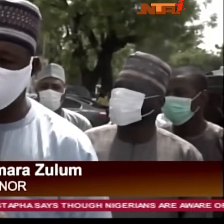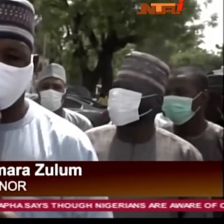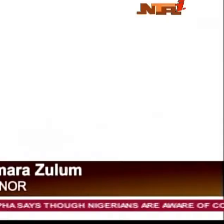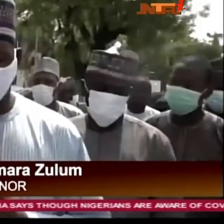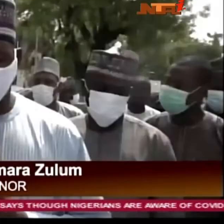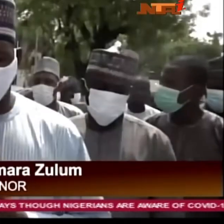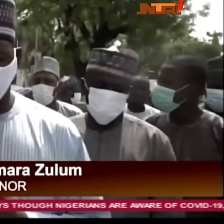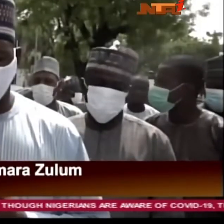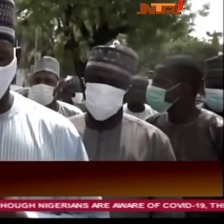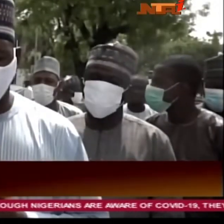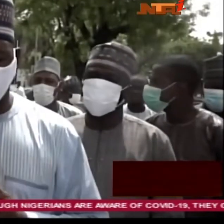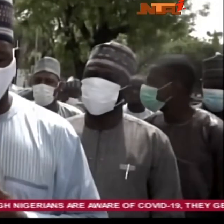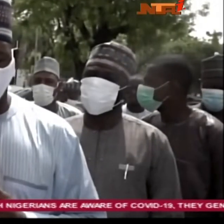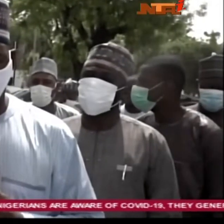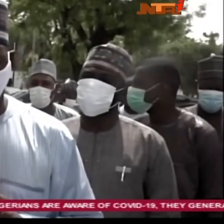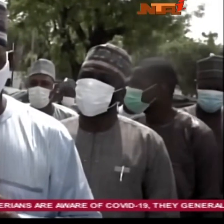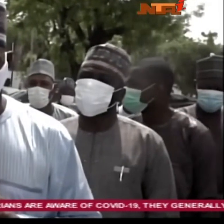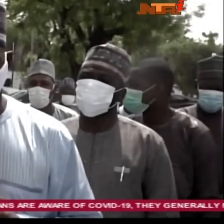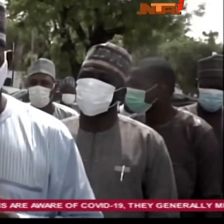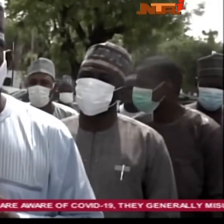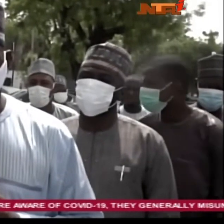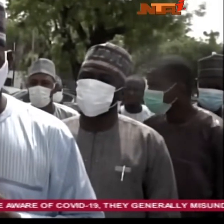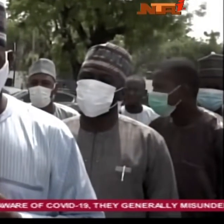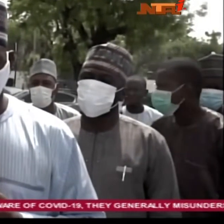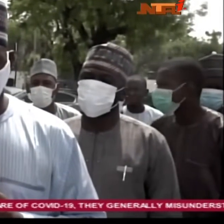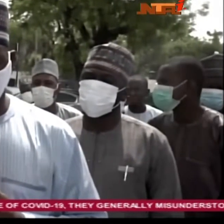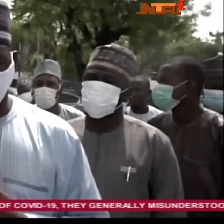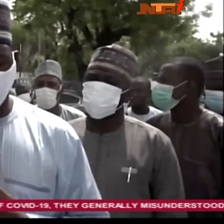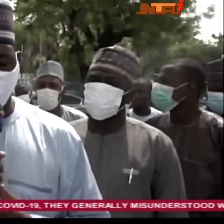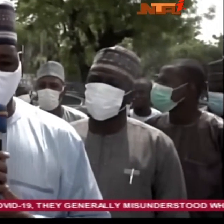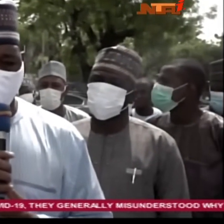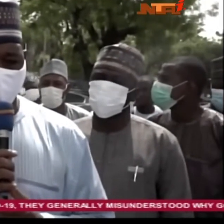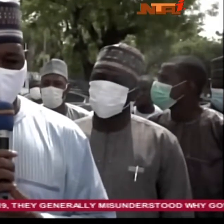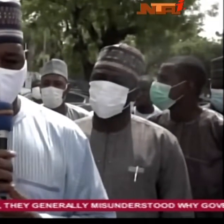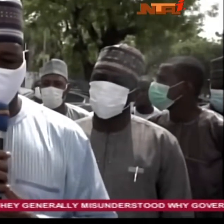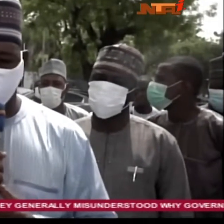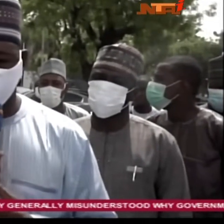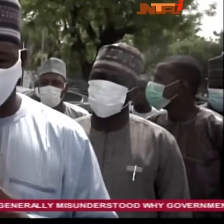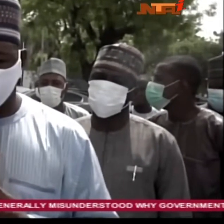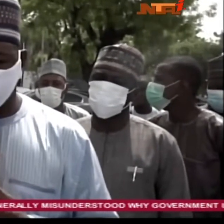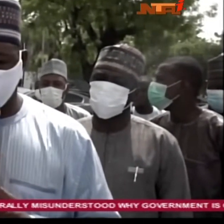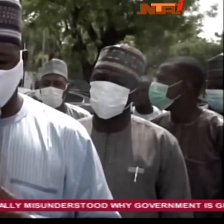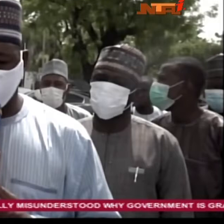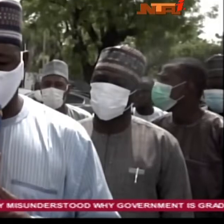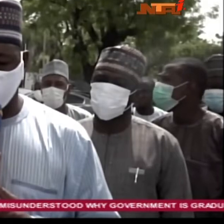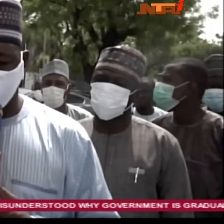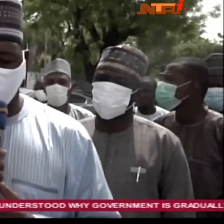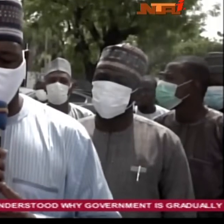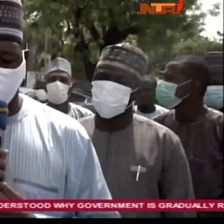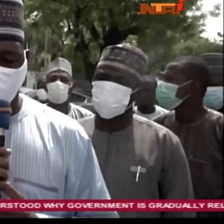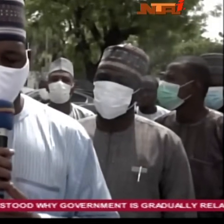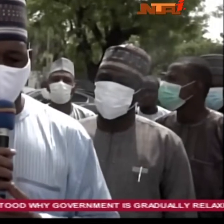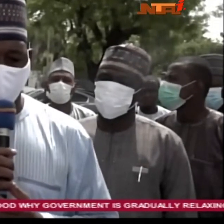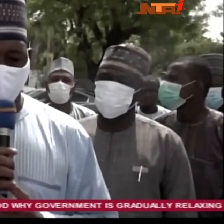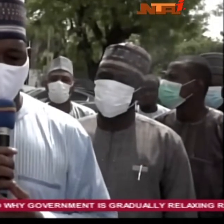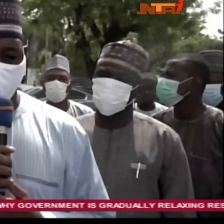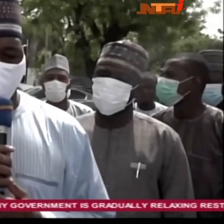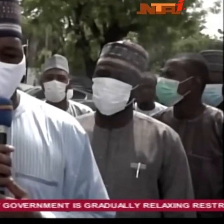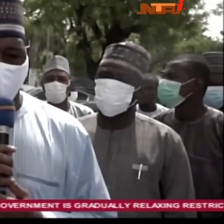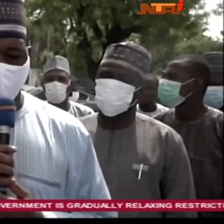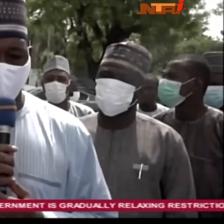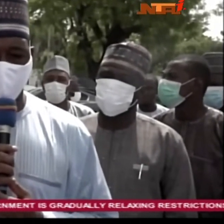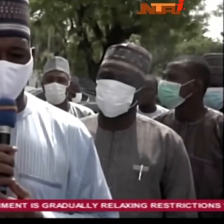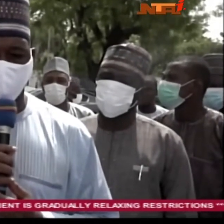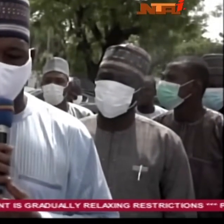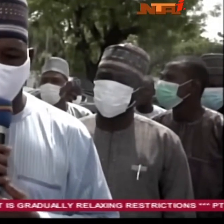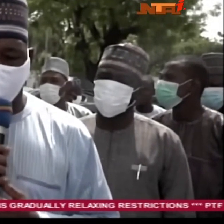innovation. We wanted to promote emerging technology that will be very beneficial to our